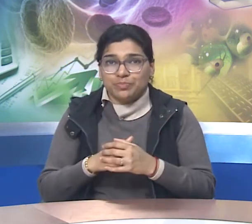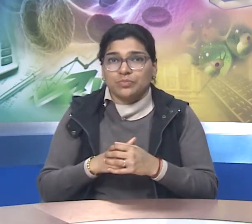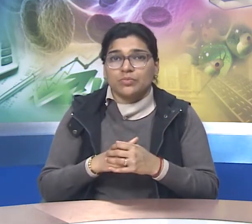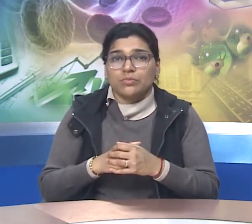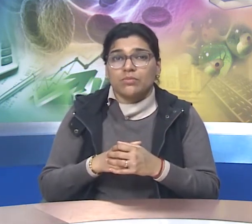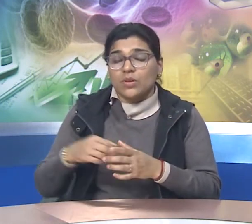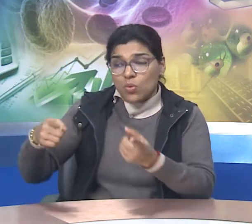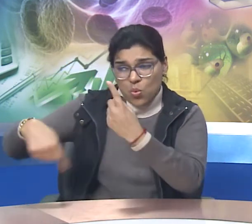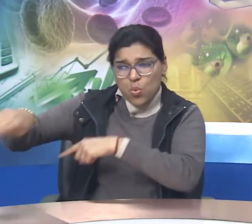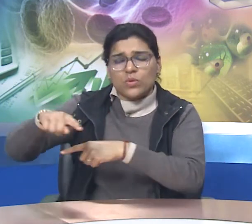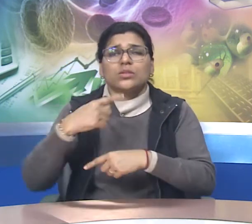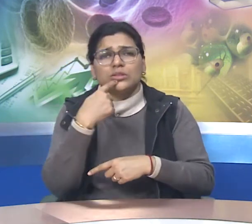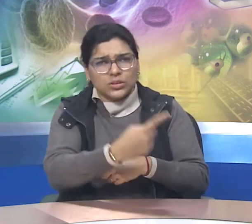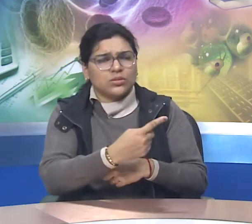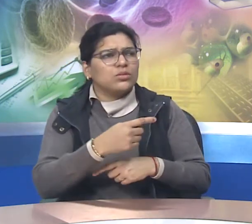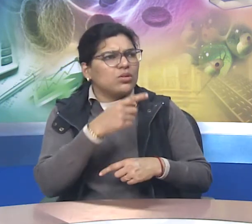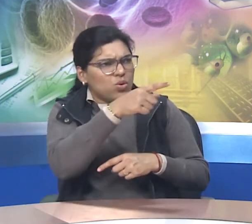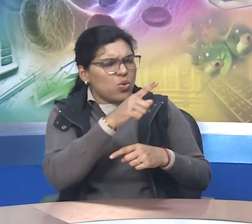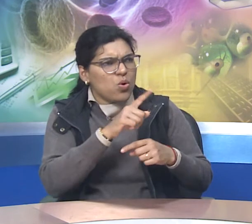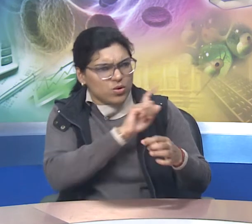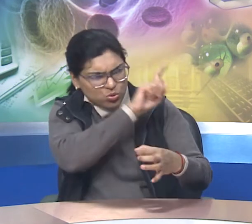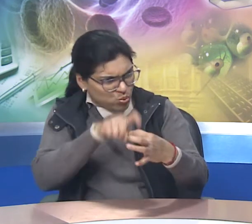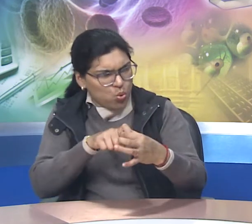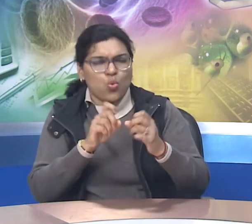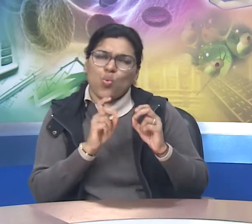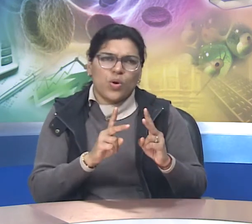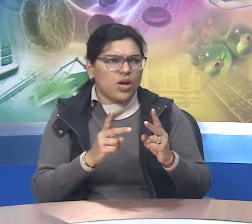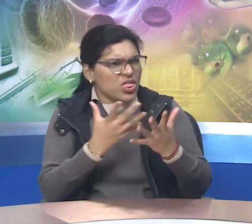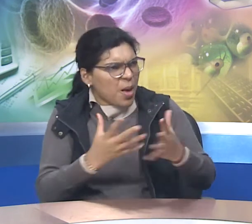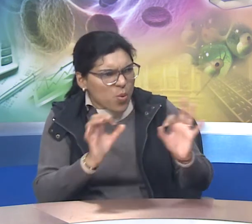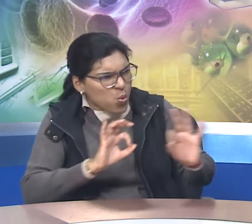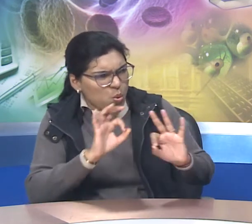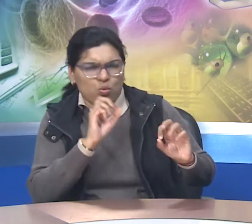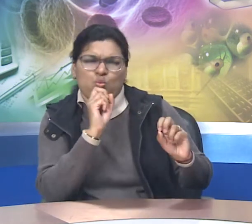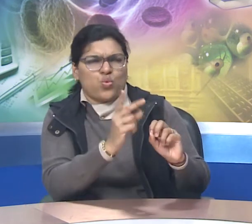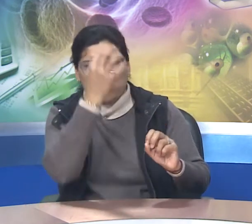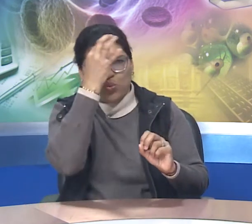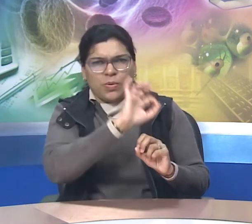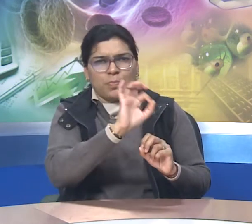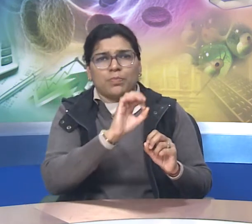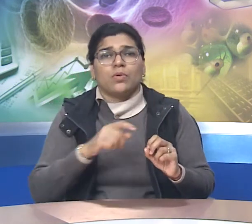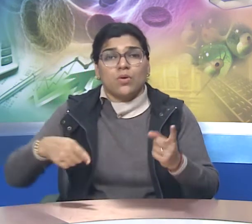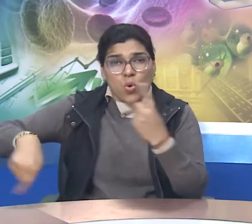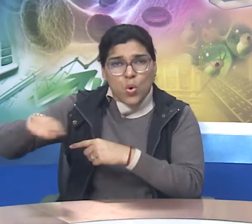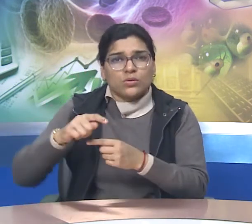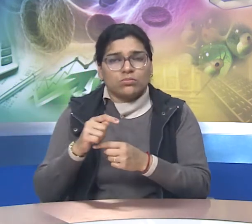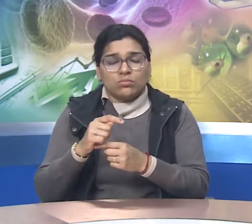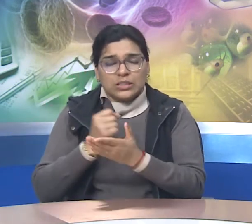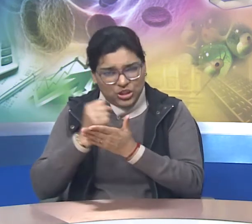Shoeshine Lal a close hug. They also say,